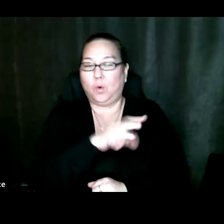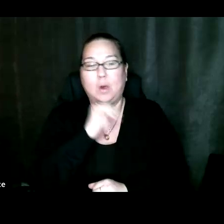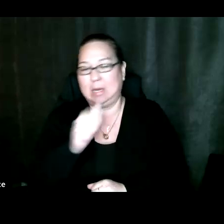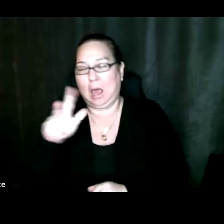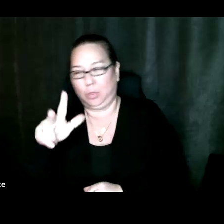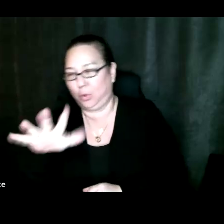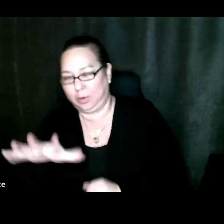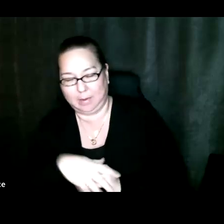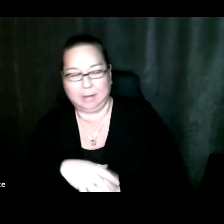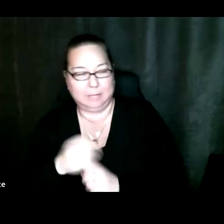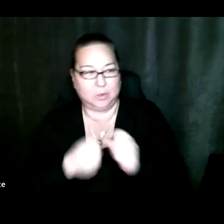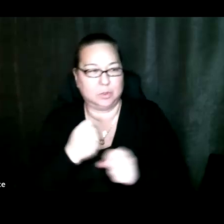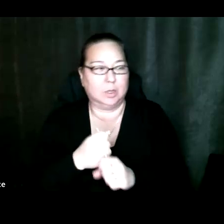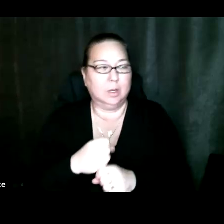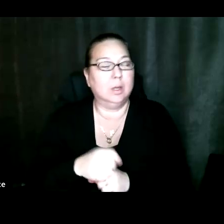of